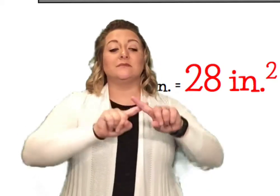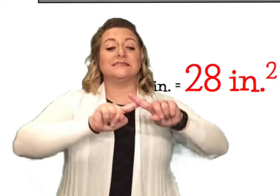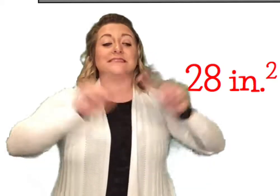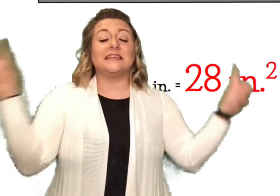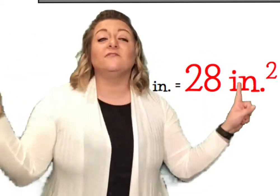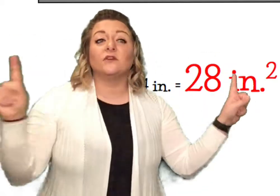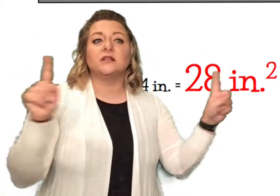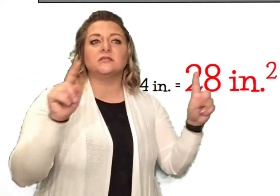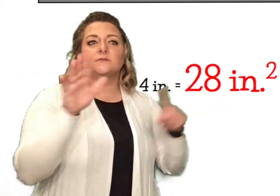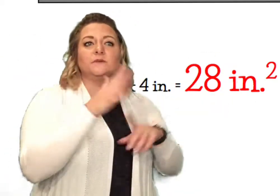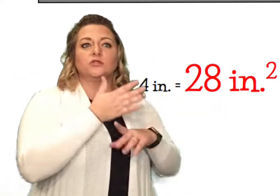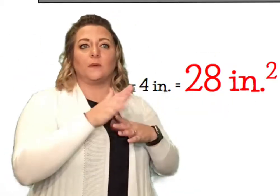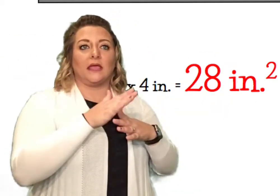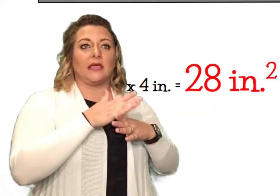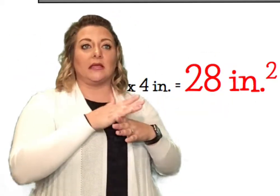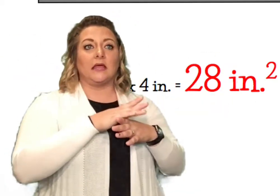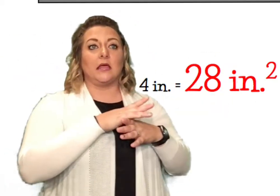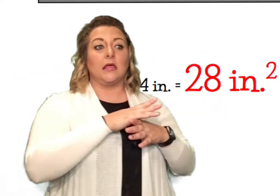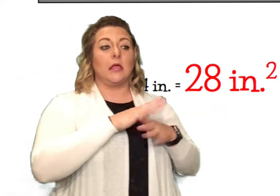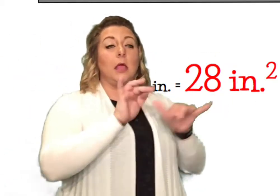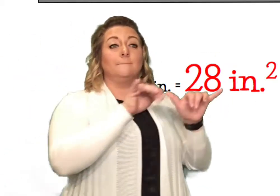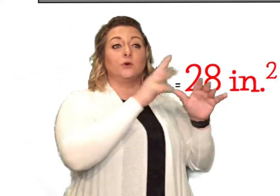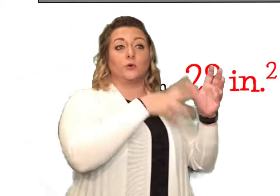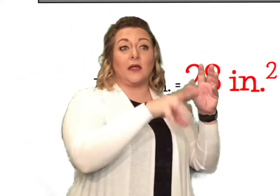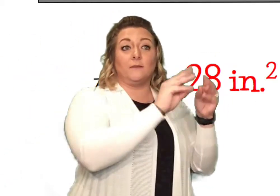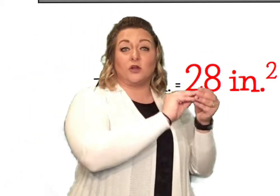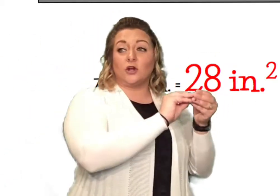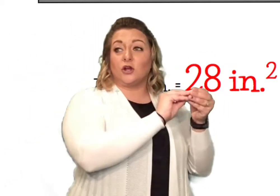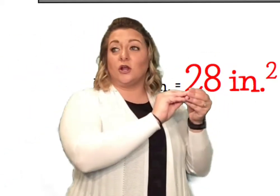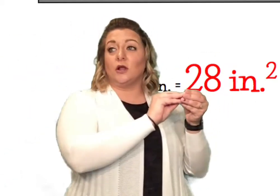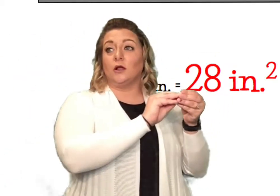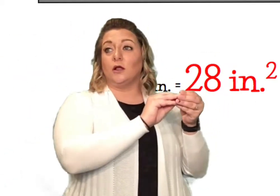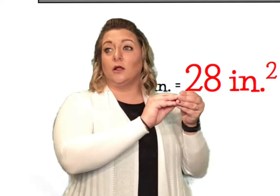the difference between perimeter